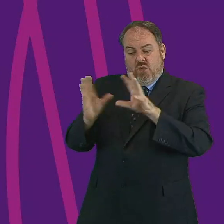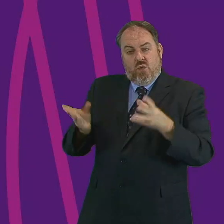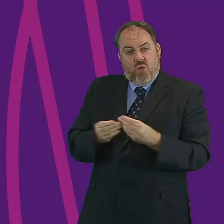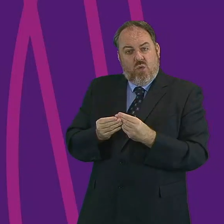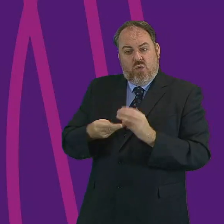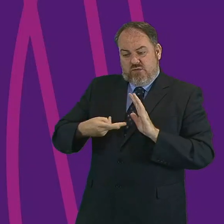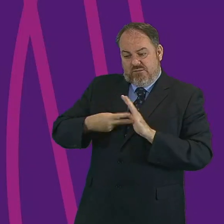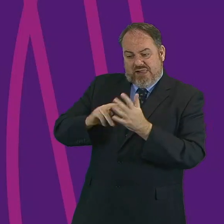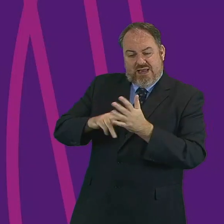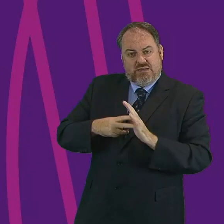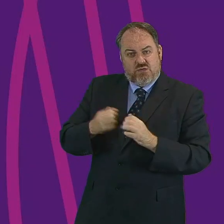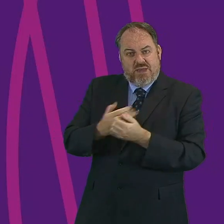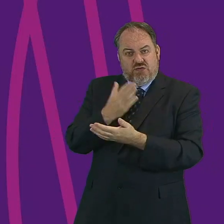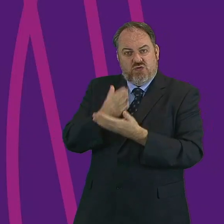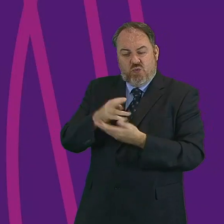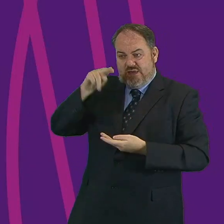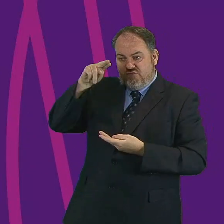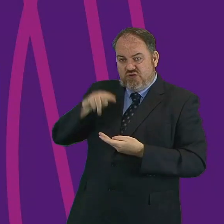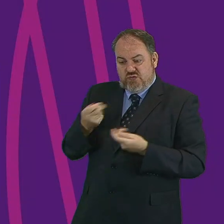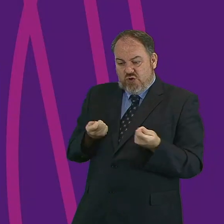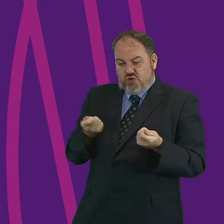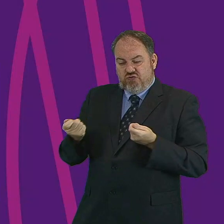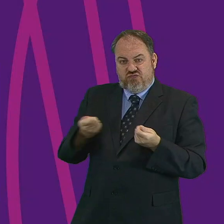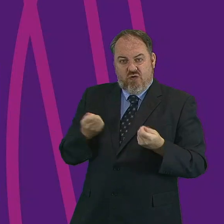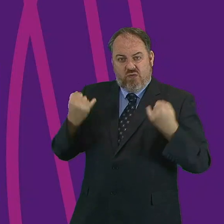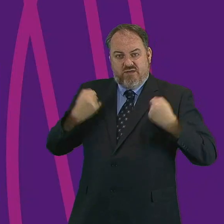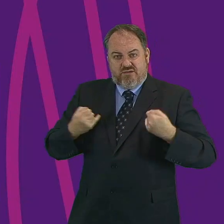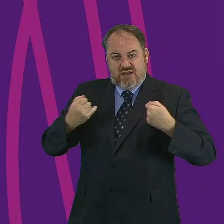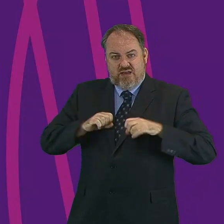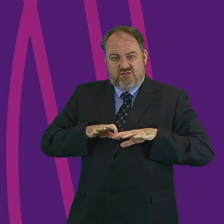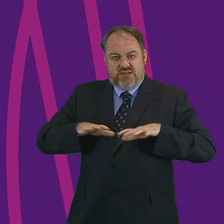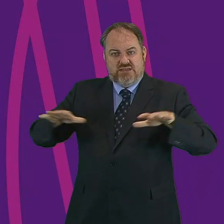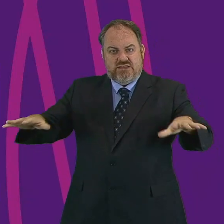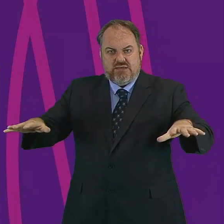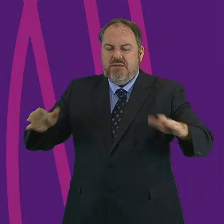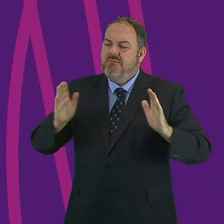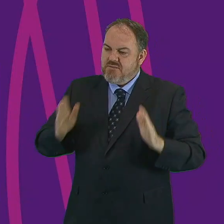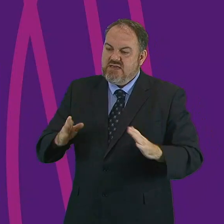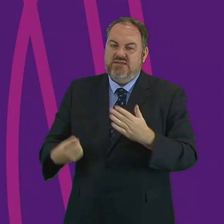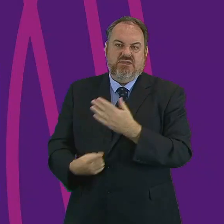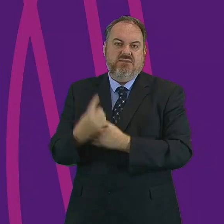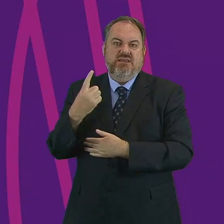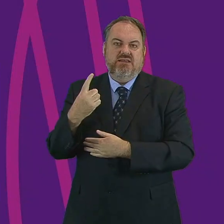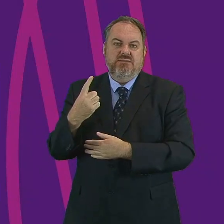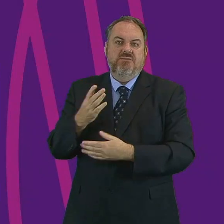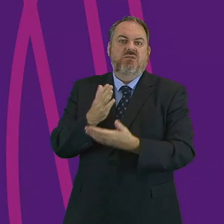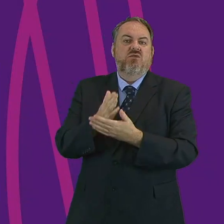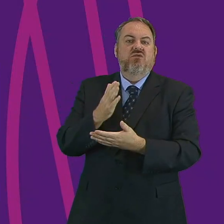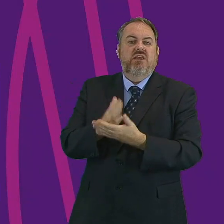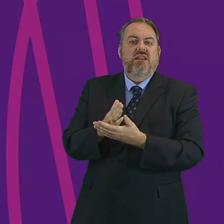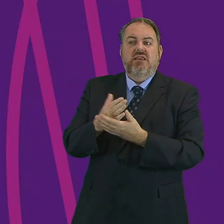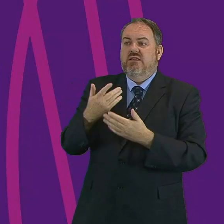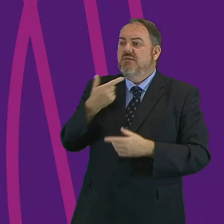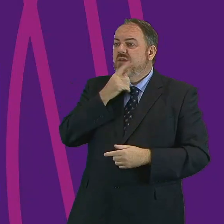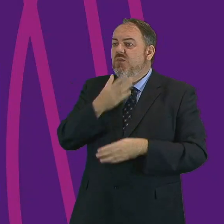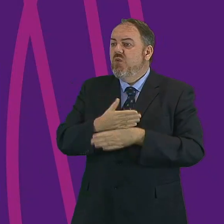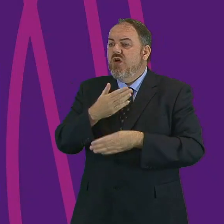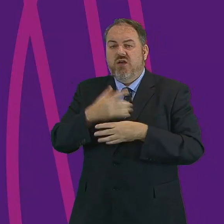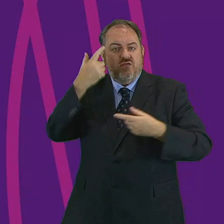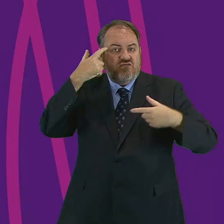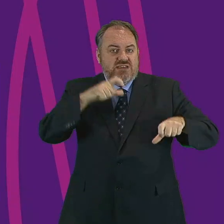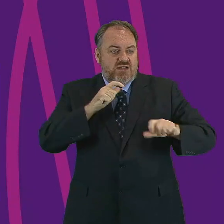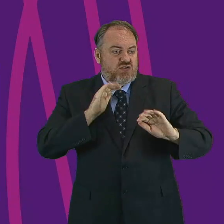must be taken to limit the spread of the virus, and of course workers, and that absolutely includes workers in residential children's services, must